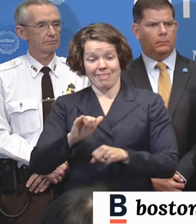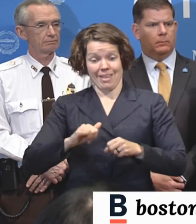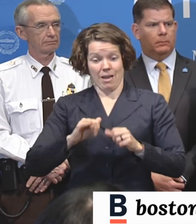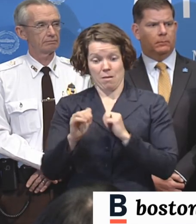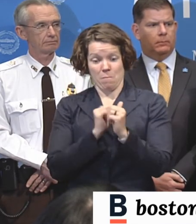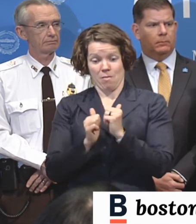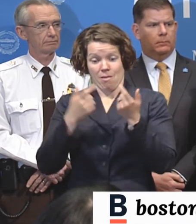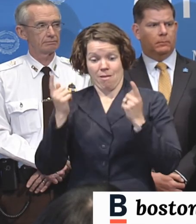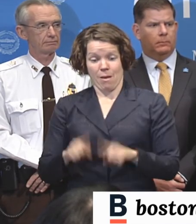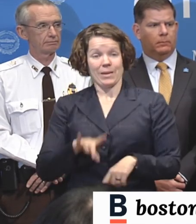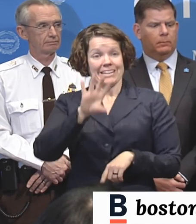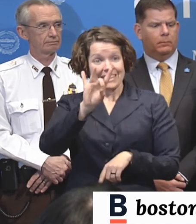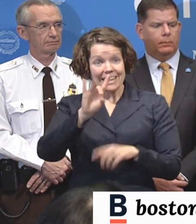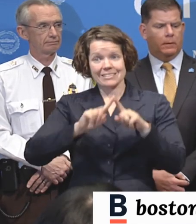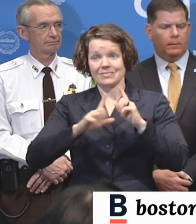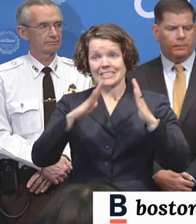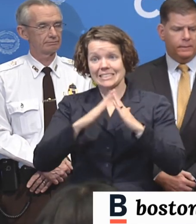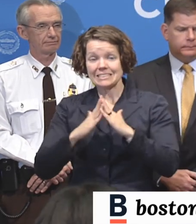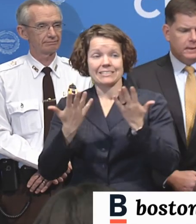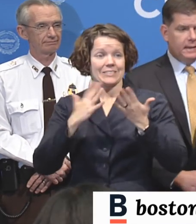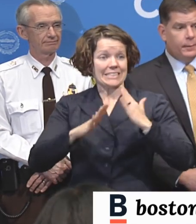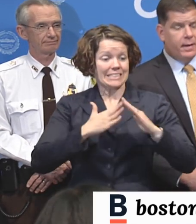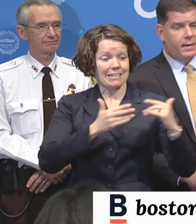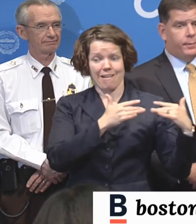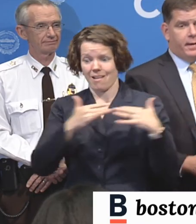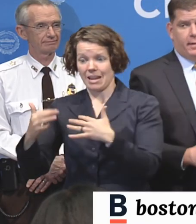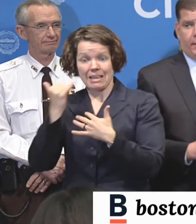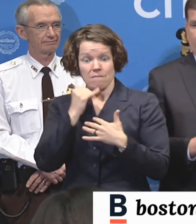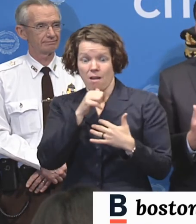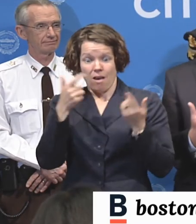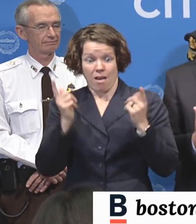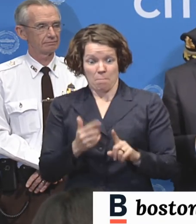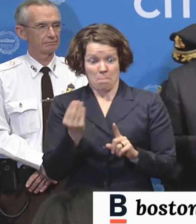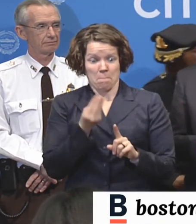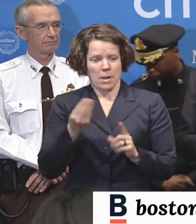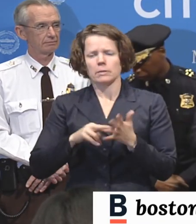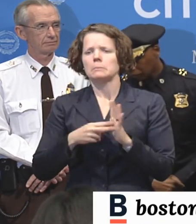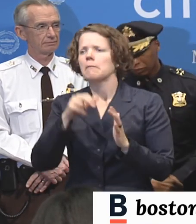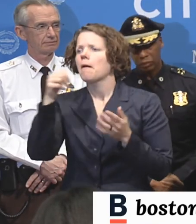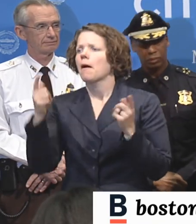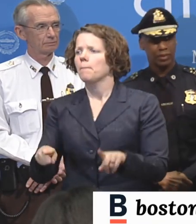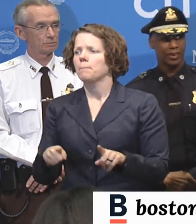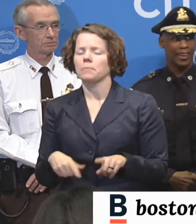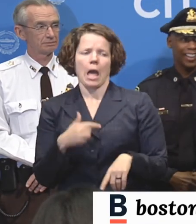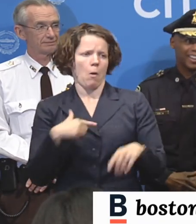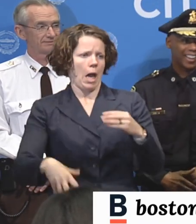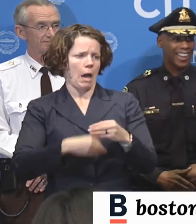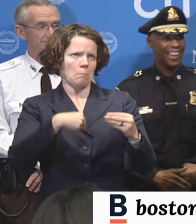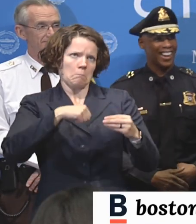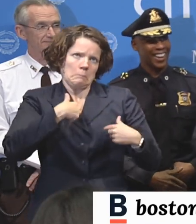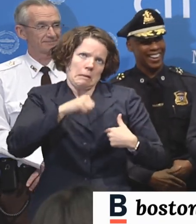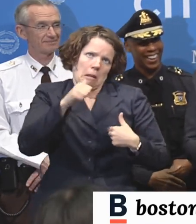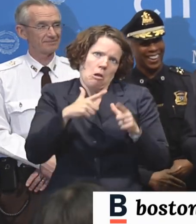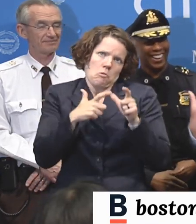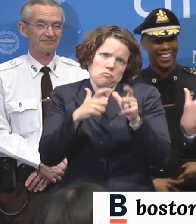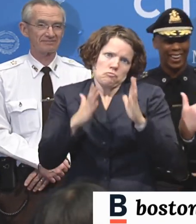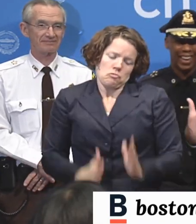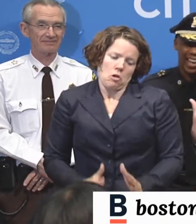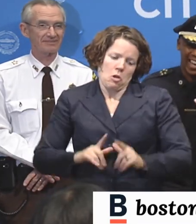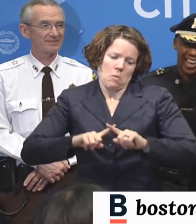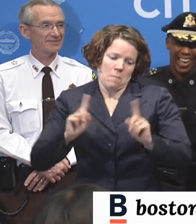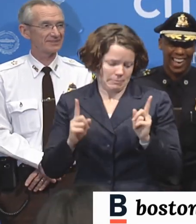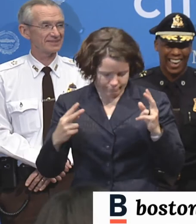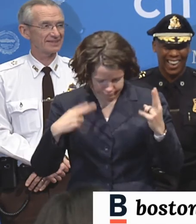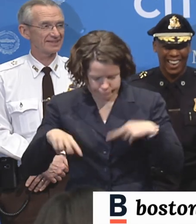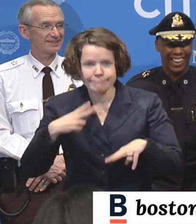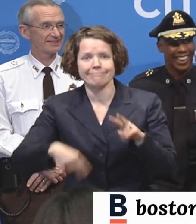So it's Patriots Day or it's not. And I think part of the, I mean, I'm not a runner, but it's a marathon. You can tell I'm